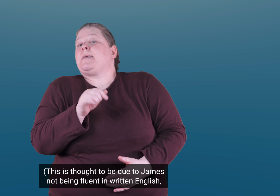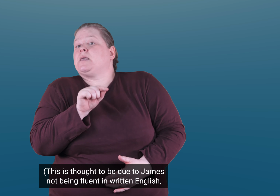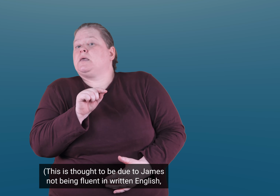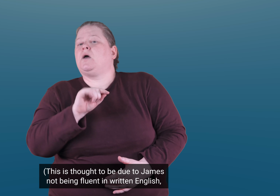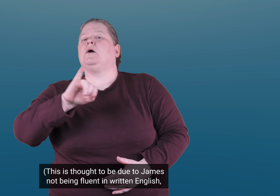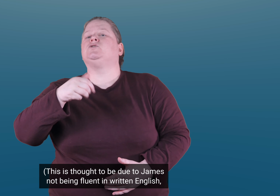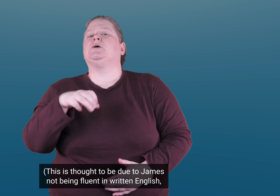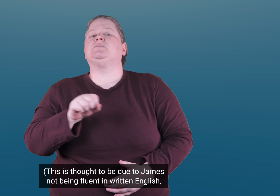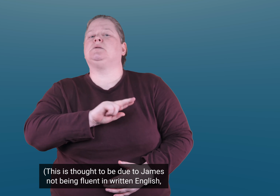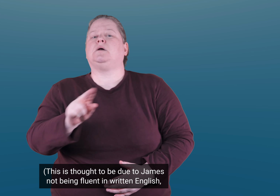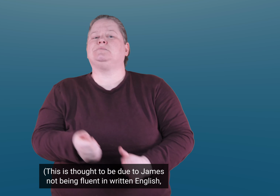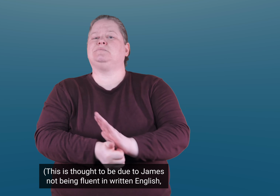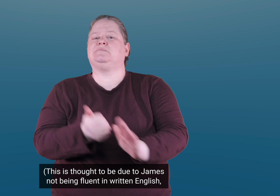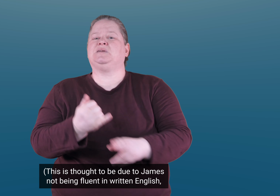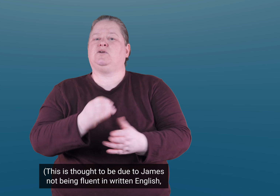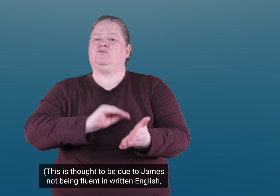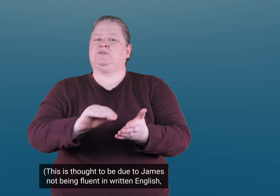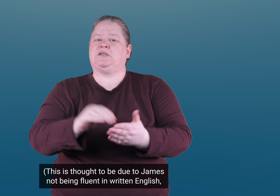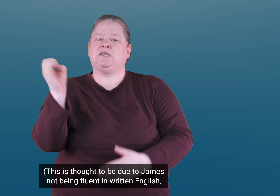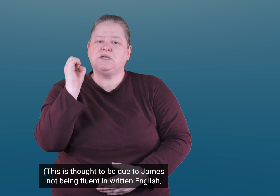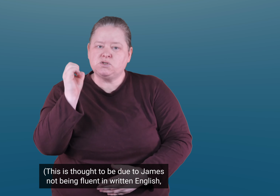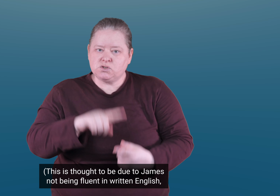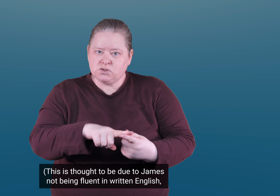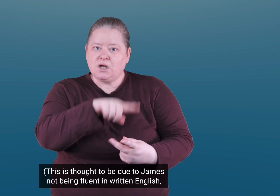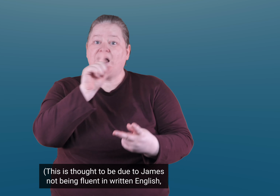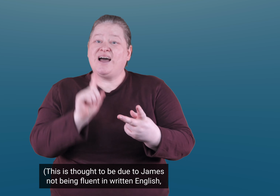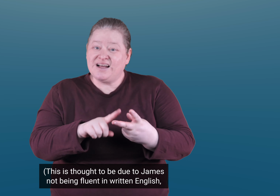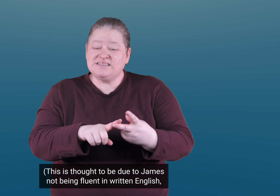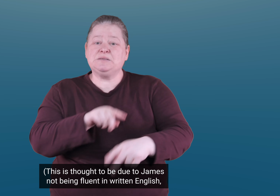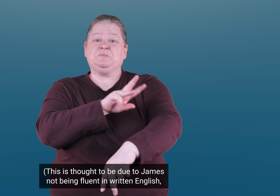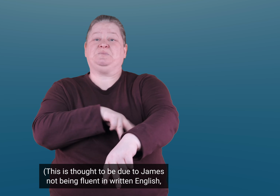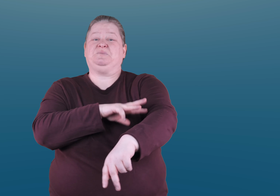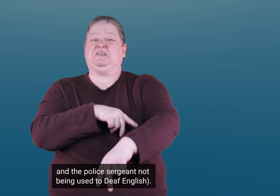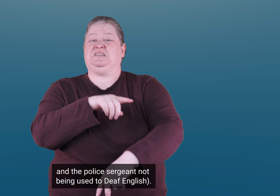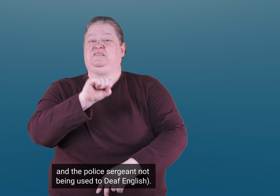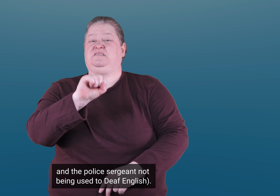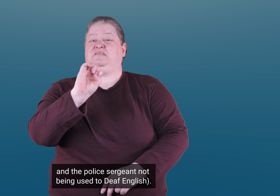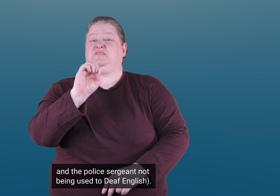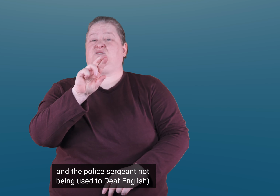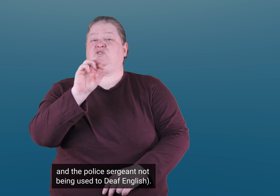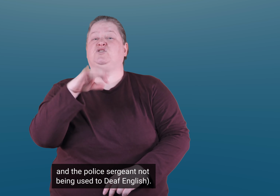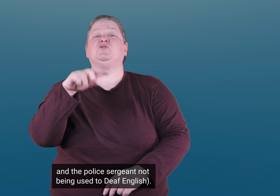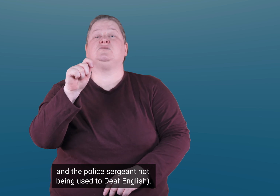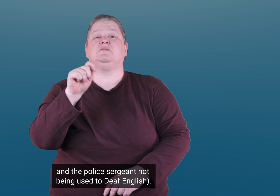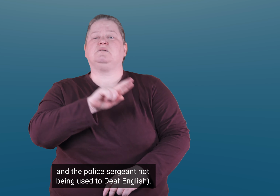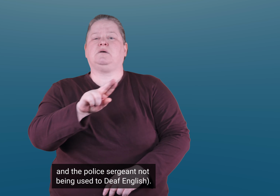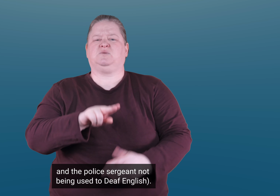This is thought to be due to James not being fluent in written English and the police sergeant not being used to